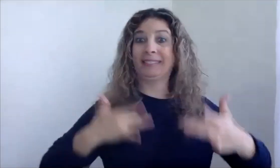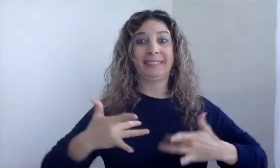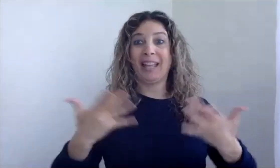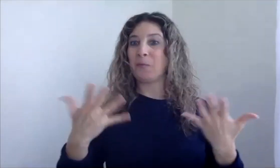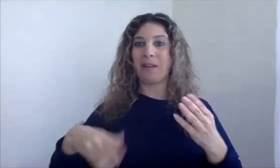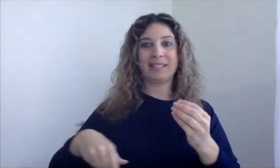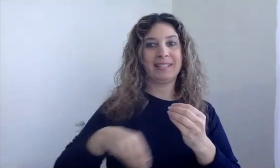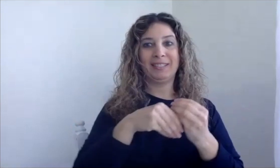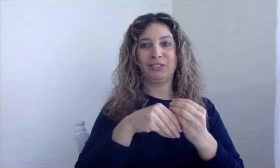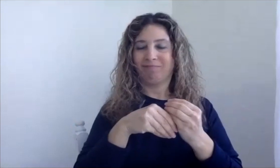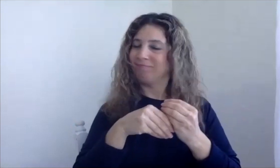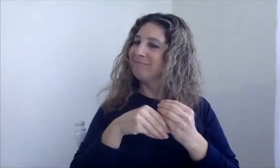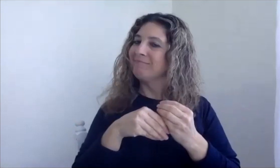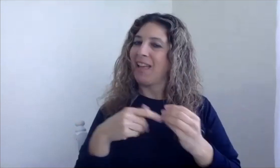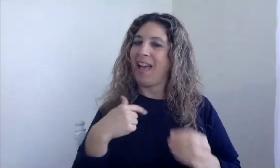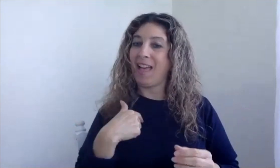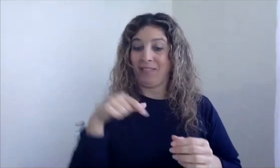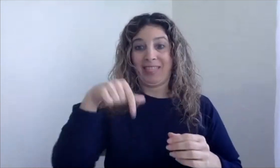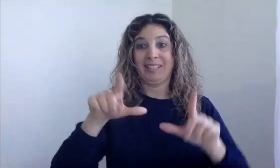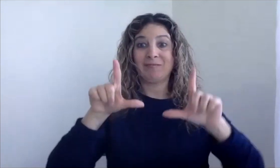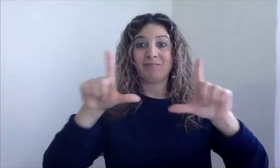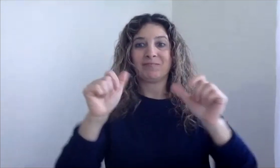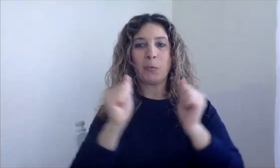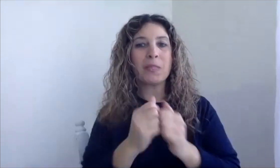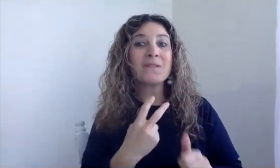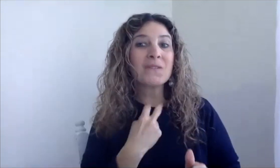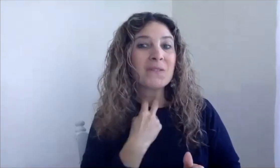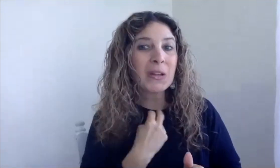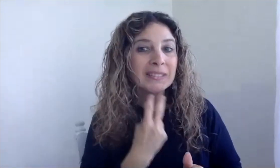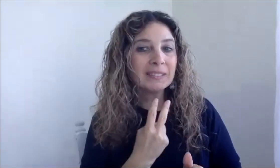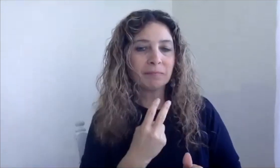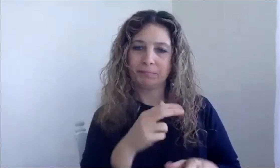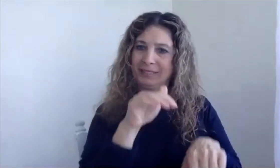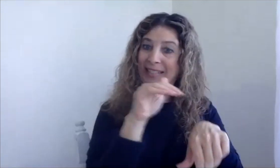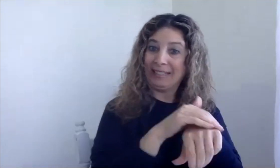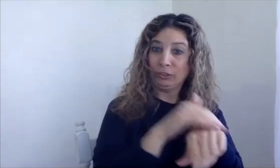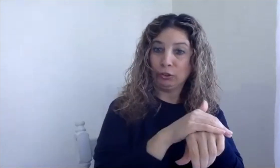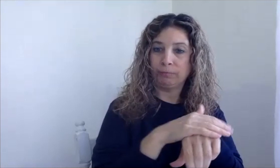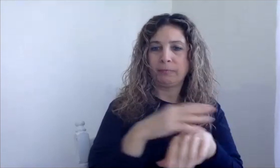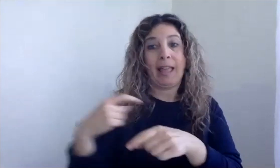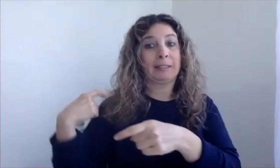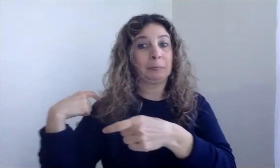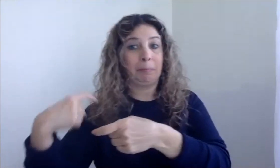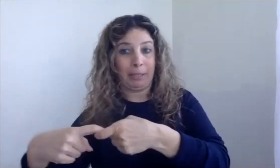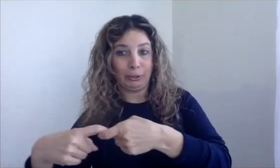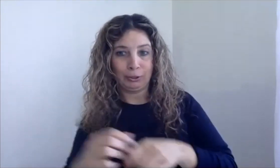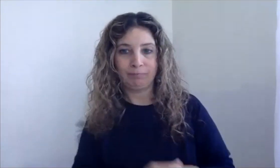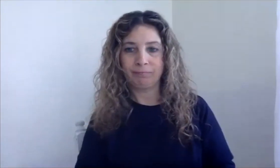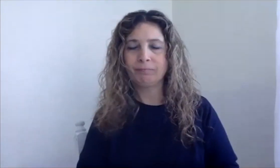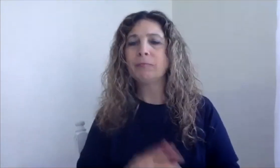I want to let you know some pretty exciting news. For this post, we have added a voice interpretation, which will be in